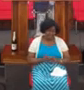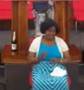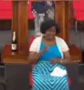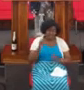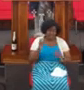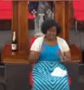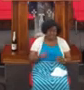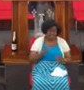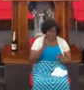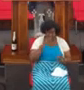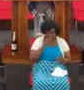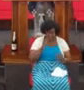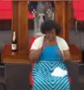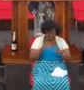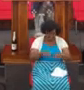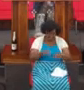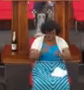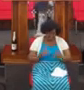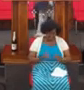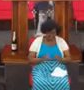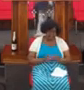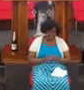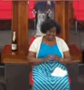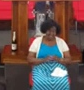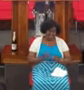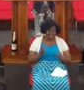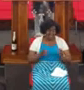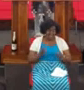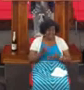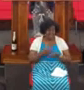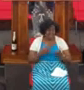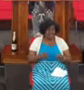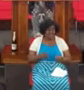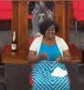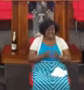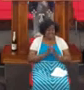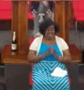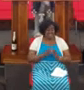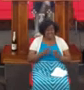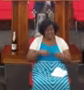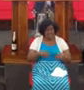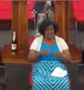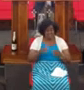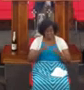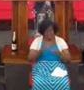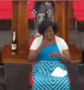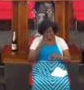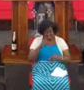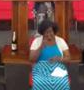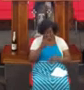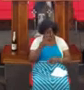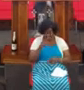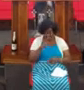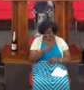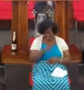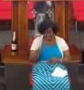Nobody sleeps in the graveyard. If somebody asked you tonight to take a walk in the graveyard, you look at them twice. You're